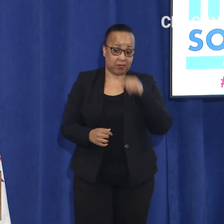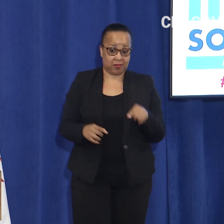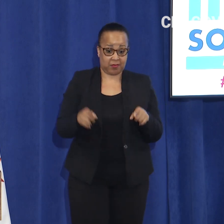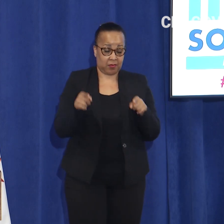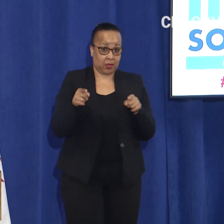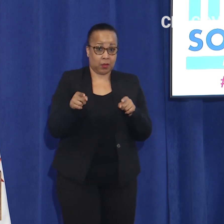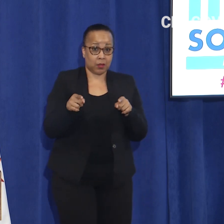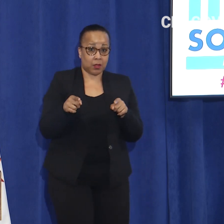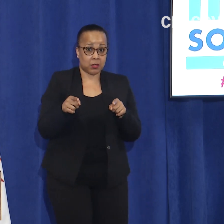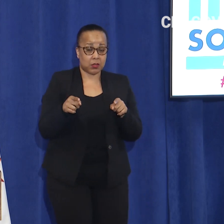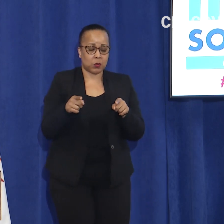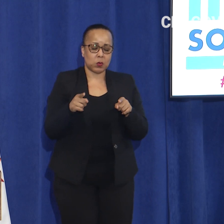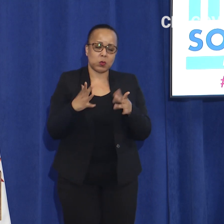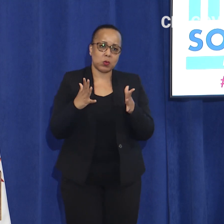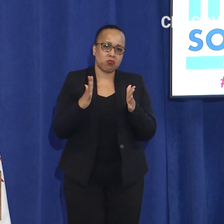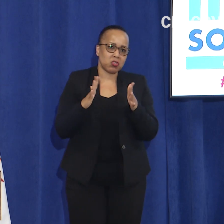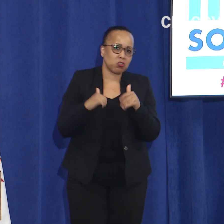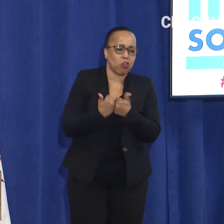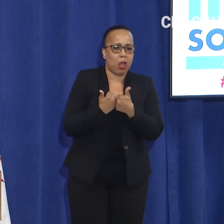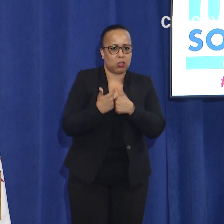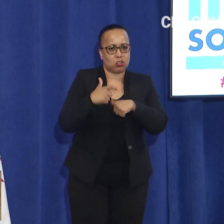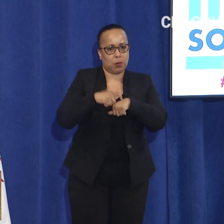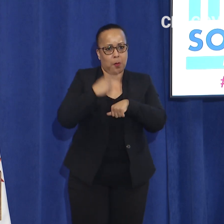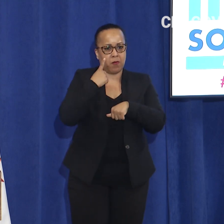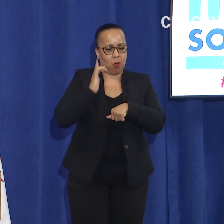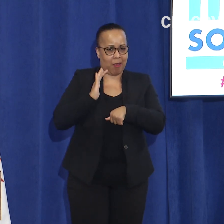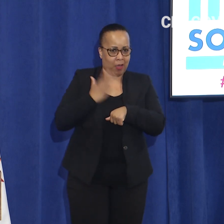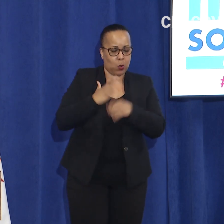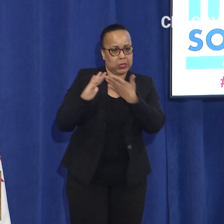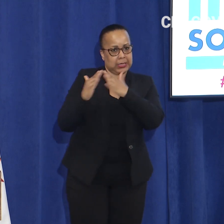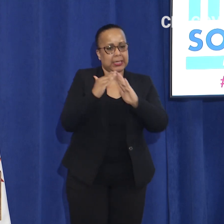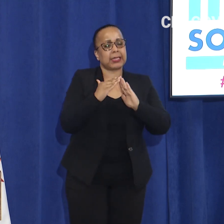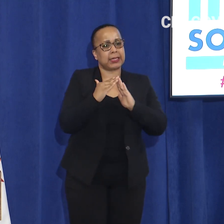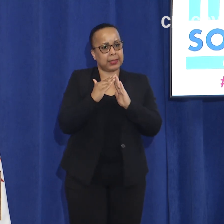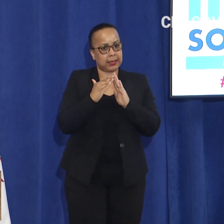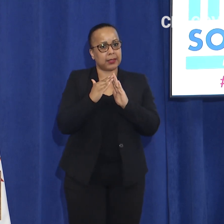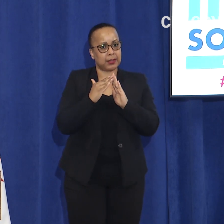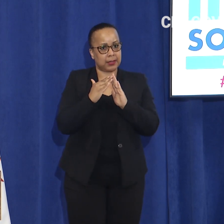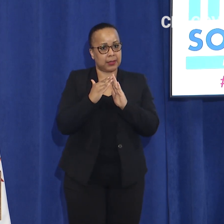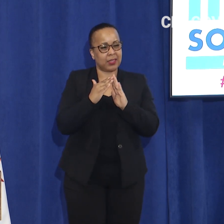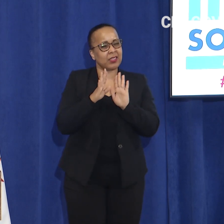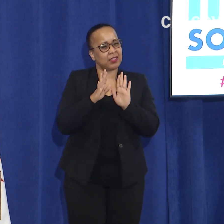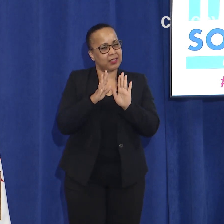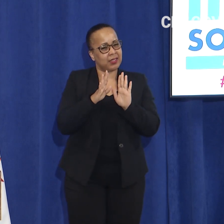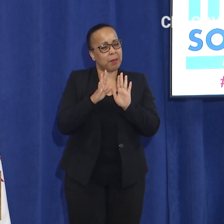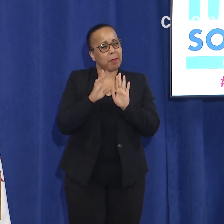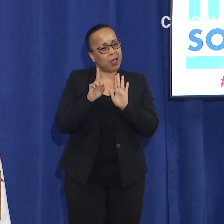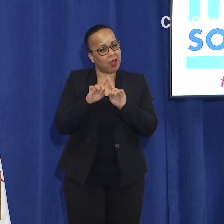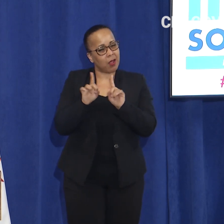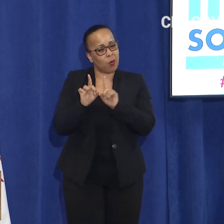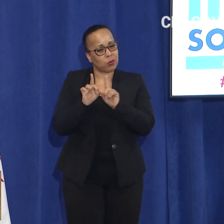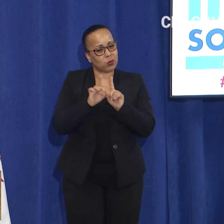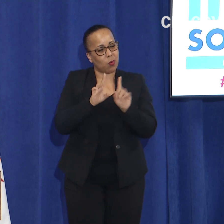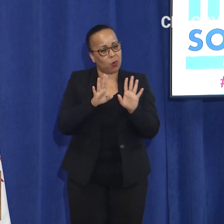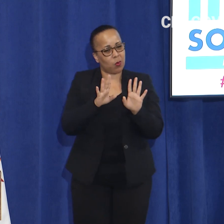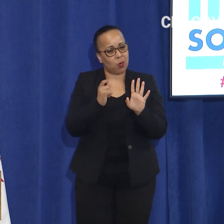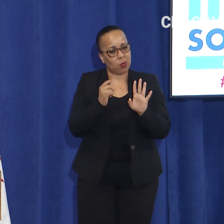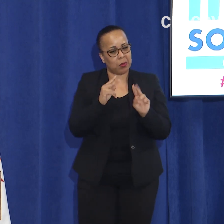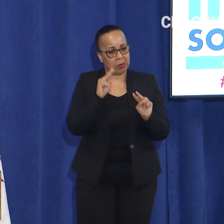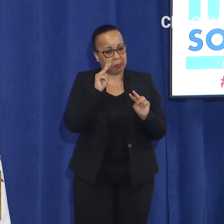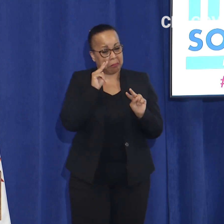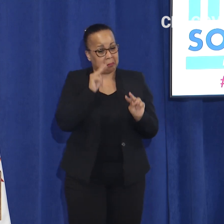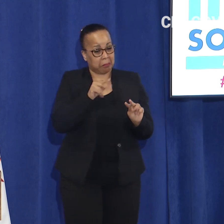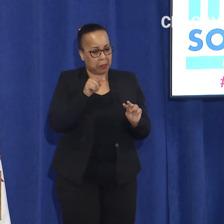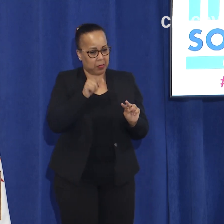an incredibly challenging moment for our city. But I also want to look at this moment as a call